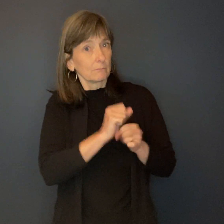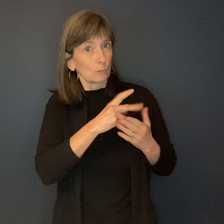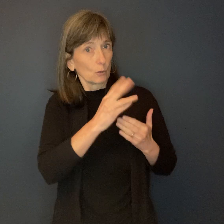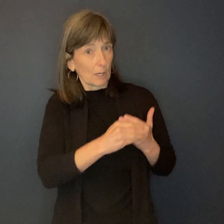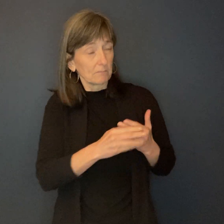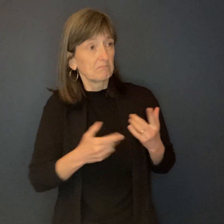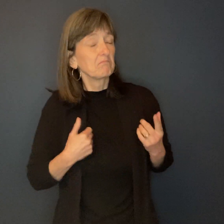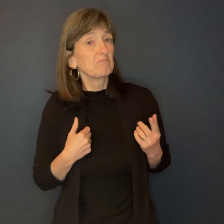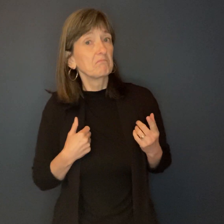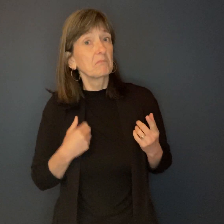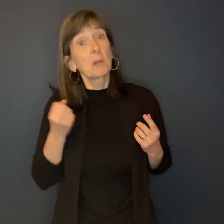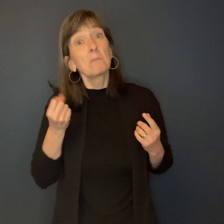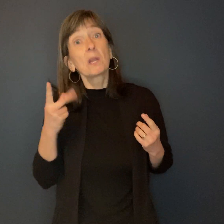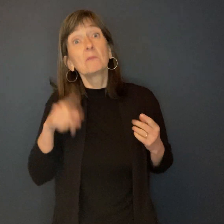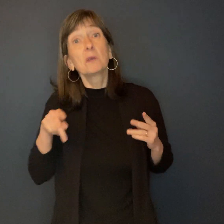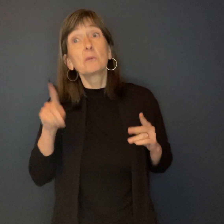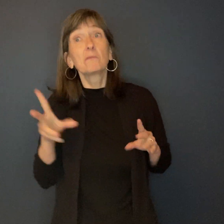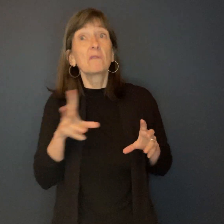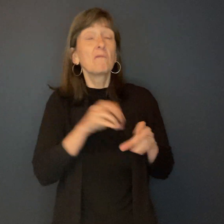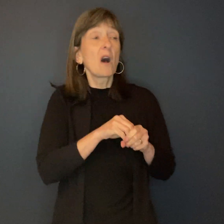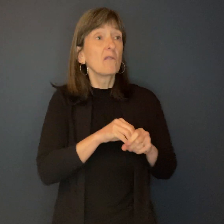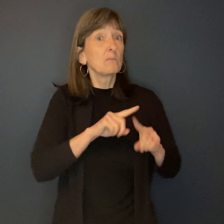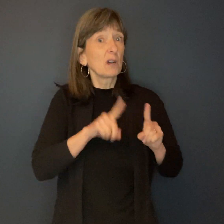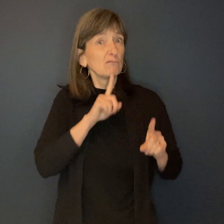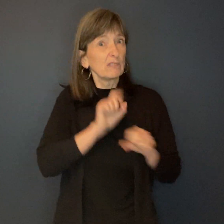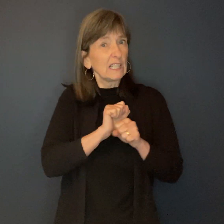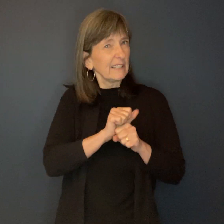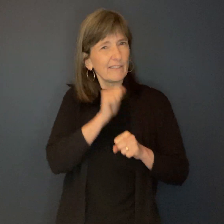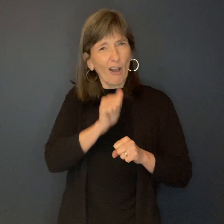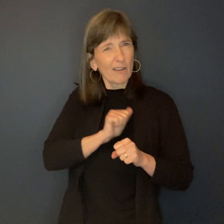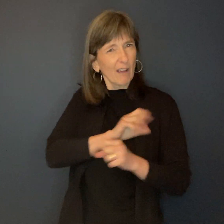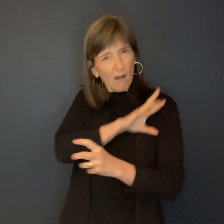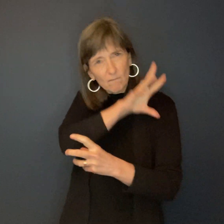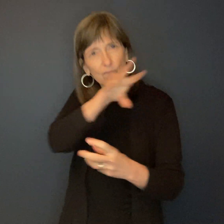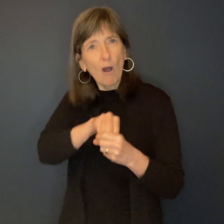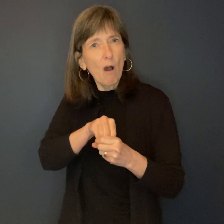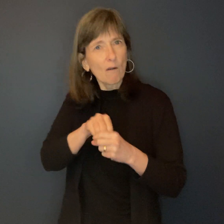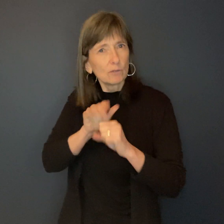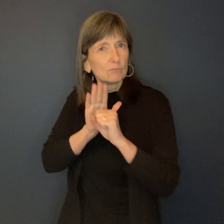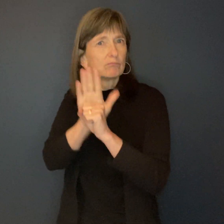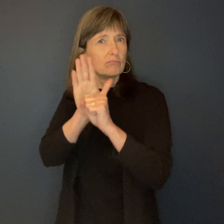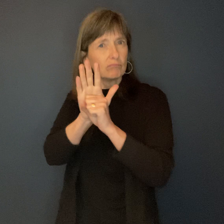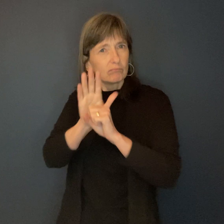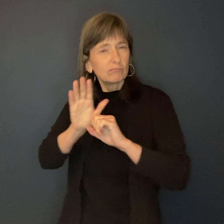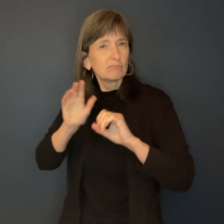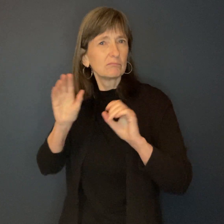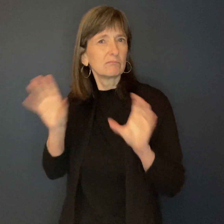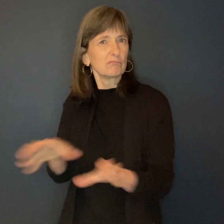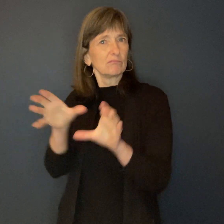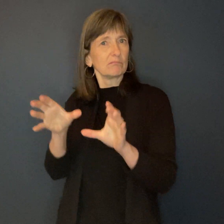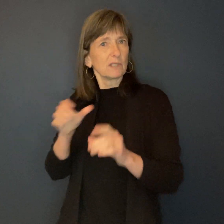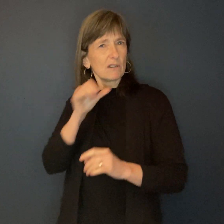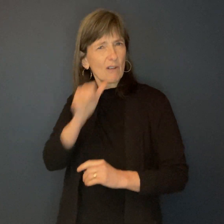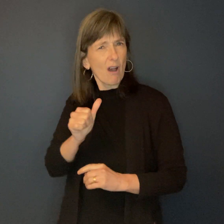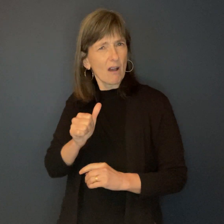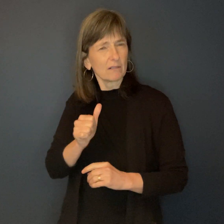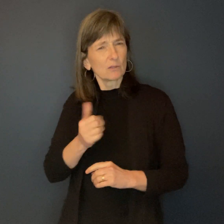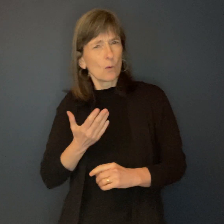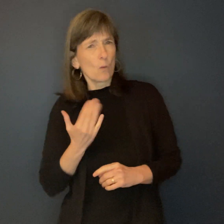very appropriately and never become involved in the broader activism, advocacy movement. So the question is, why